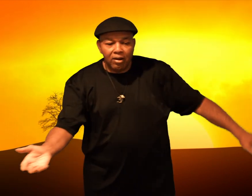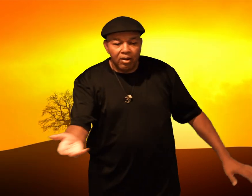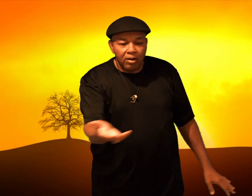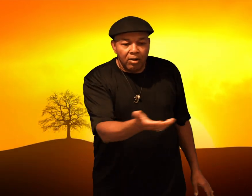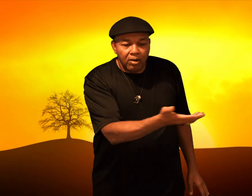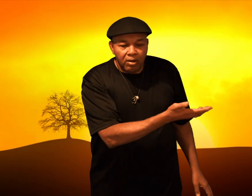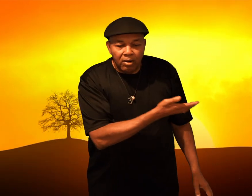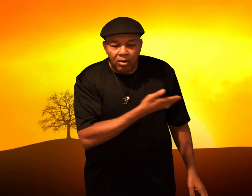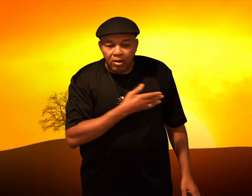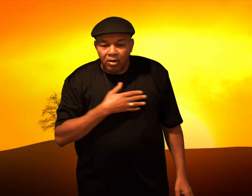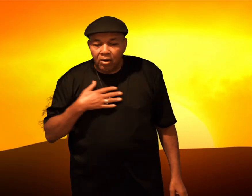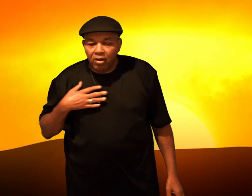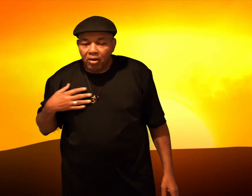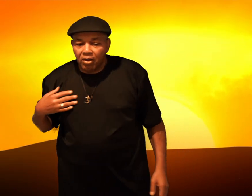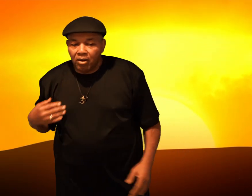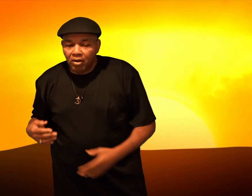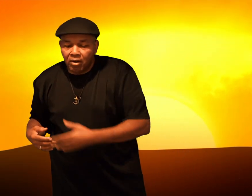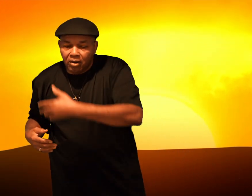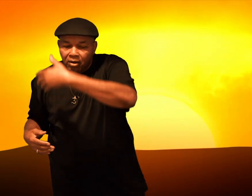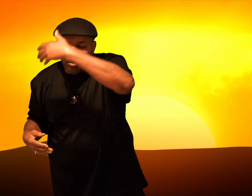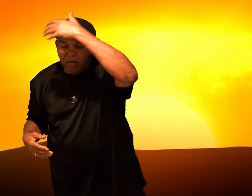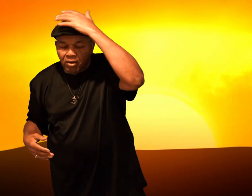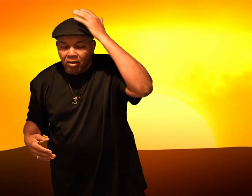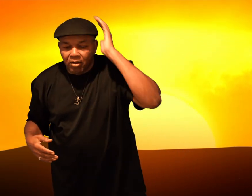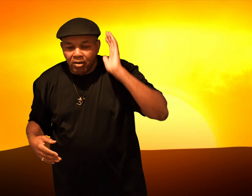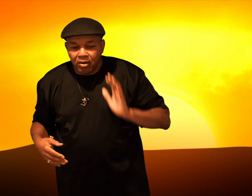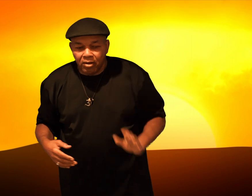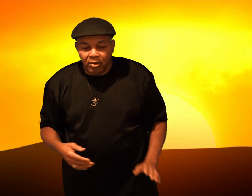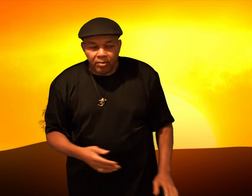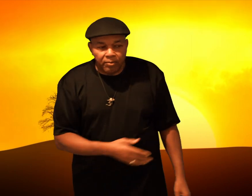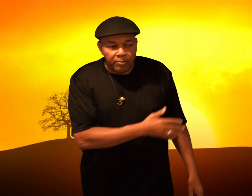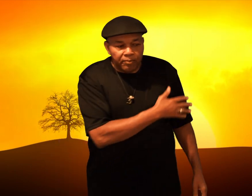the small things that are bliss, the gift to realize that everything is a gift.